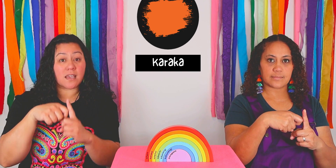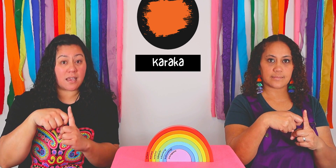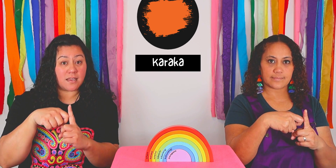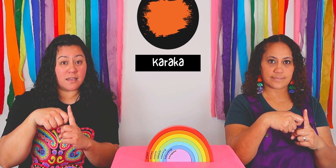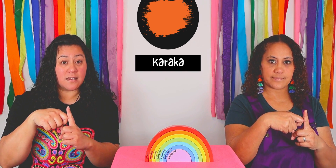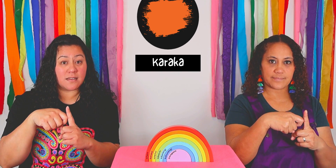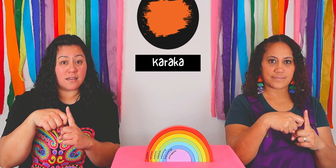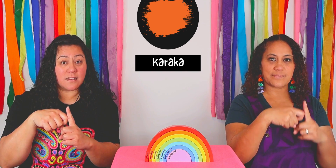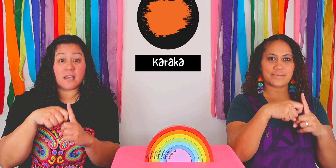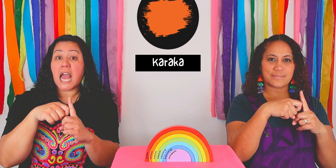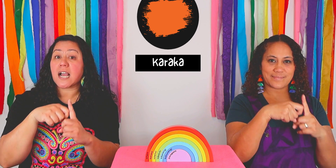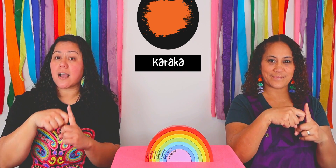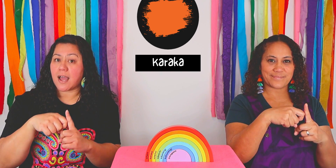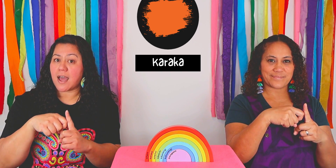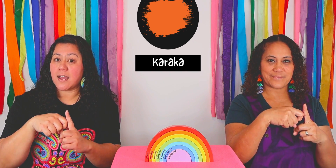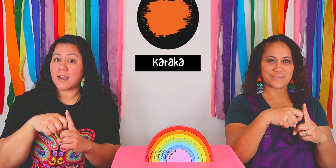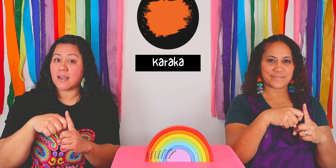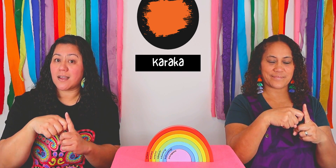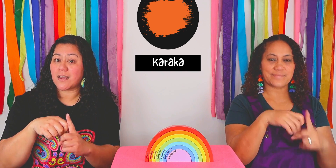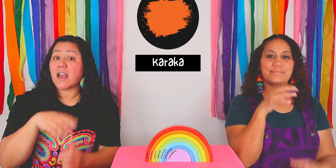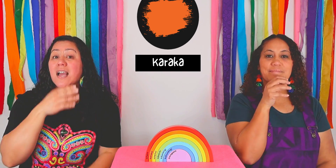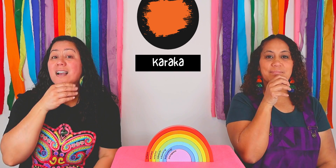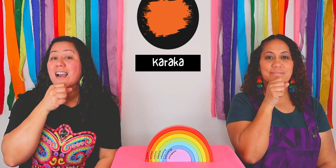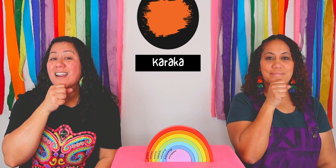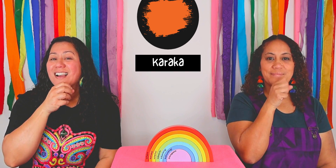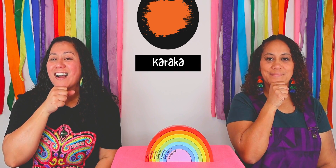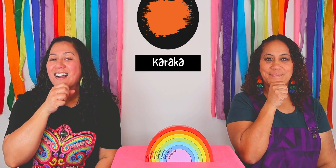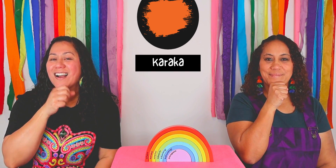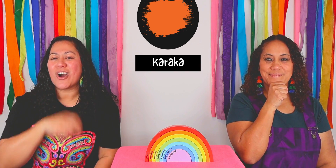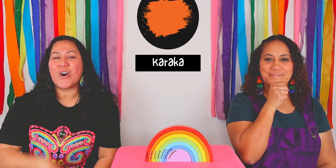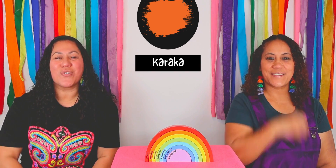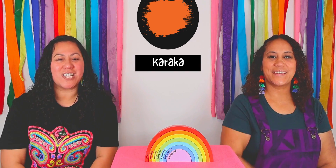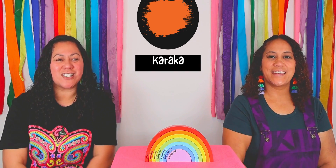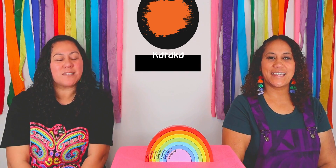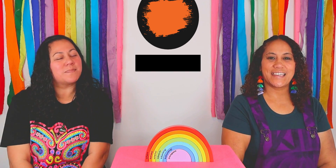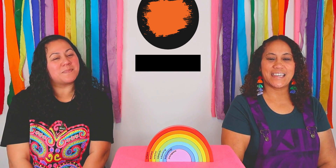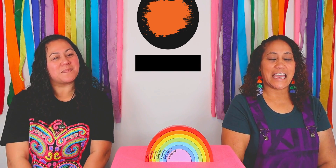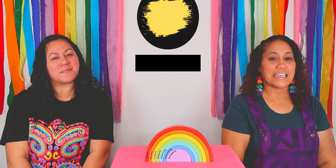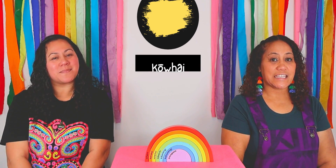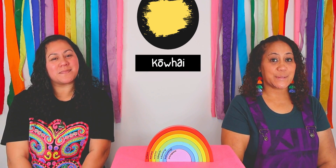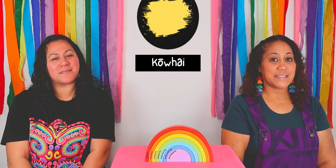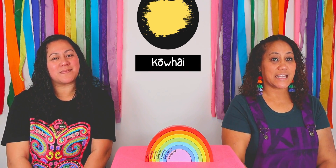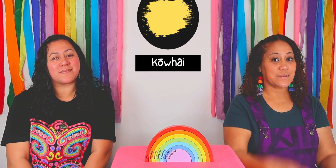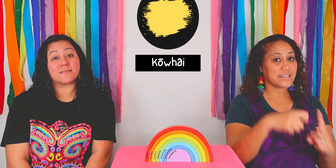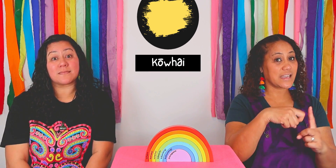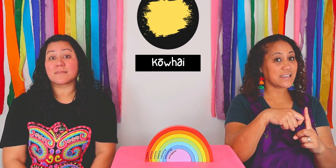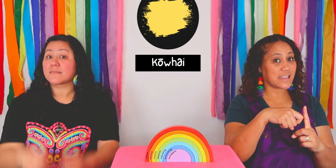K, Ka, Karaka, orange. Our next one starts with the sound K,